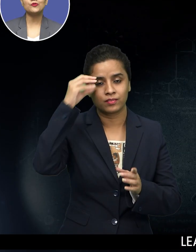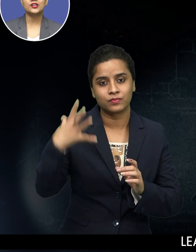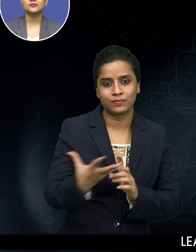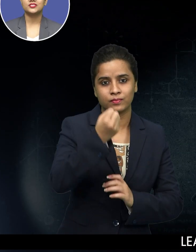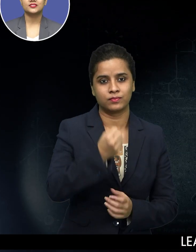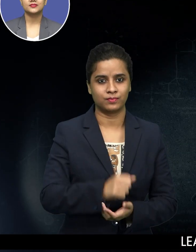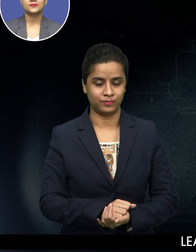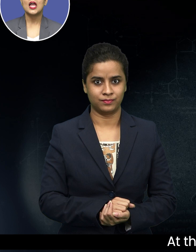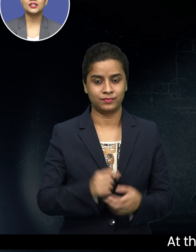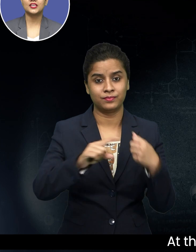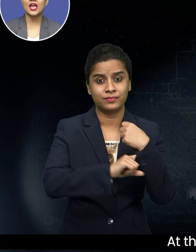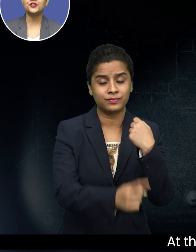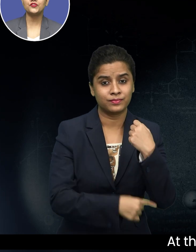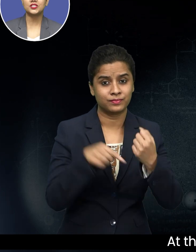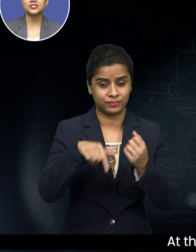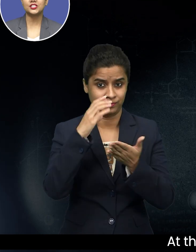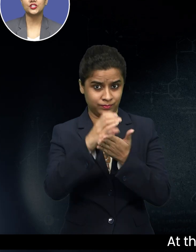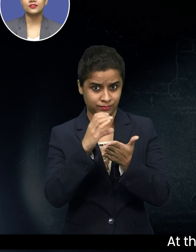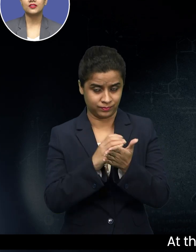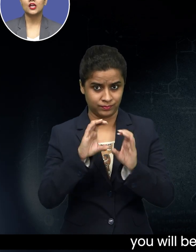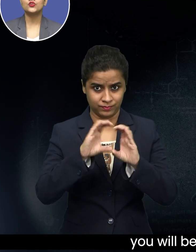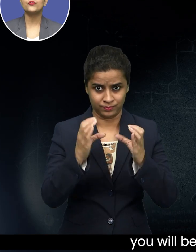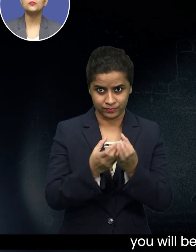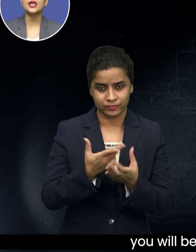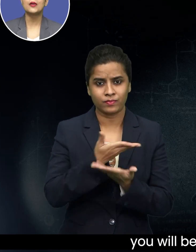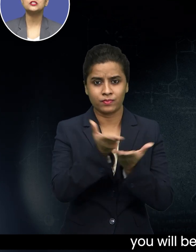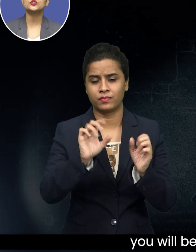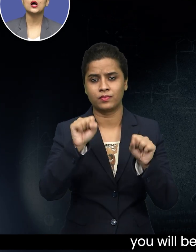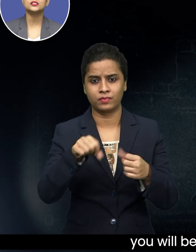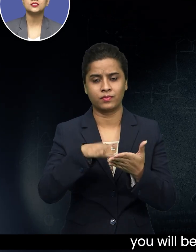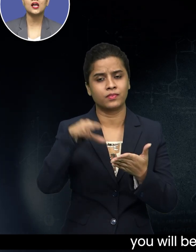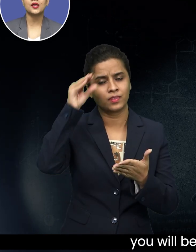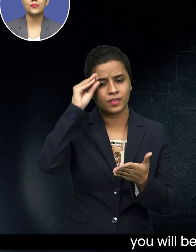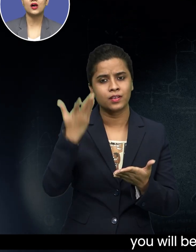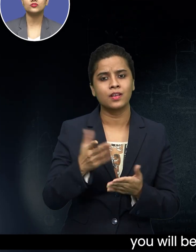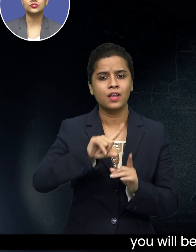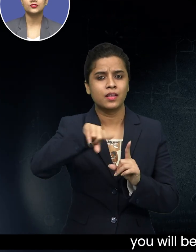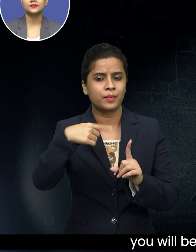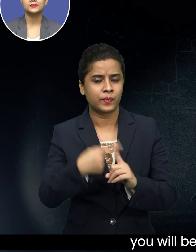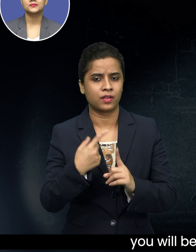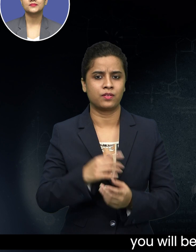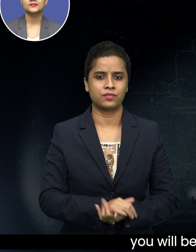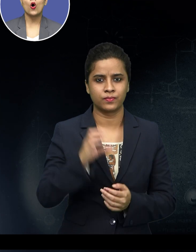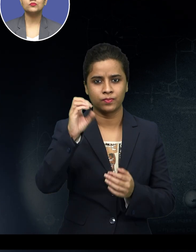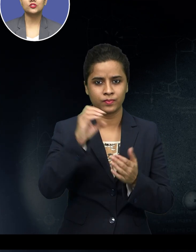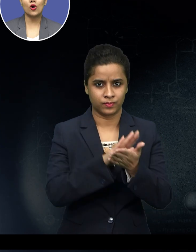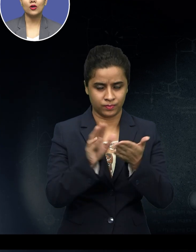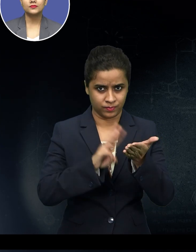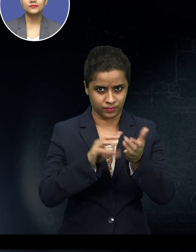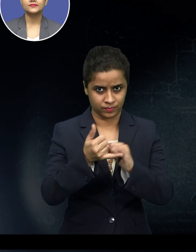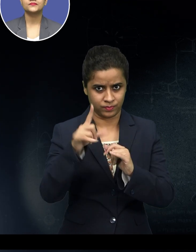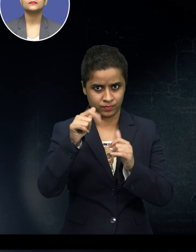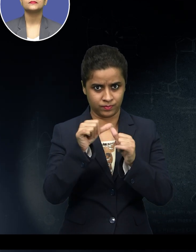Learning outcomes. At the end of this session, you will be able to understand about Ohm's